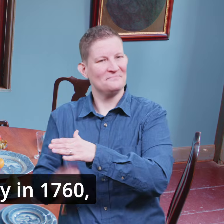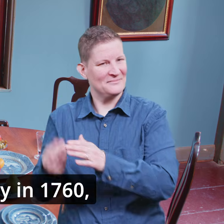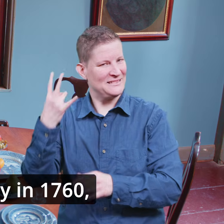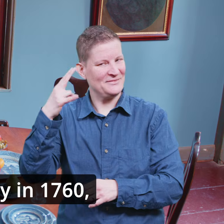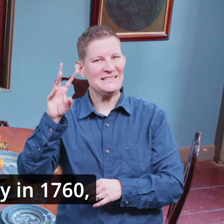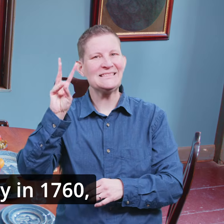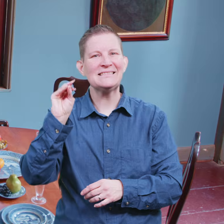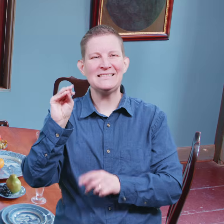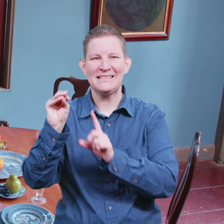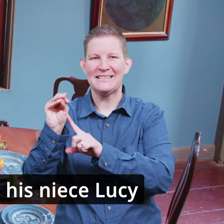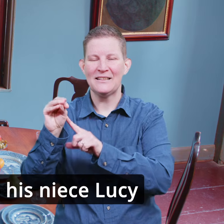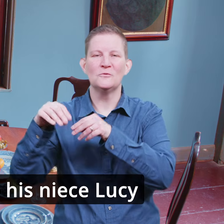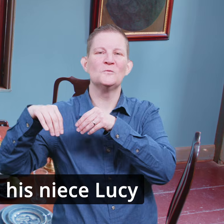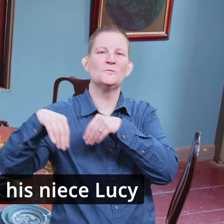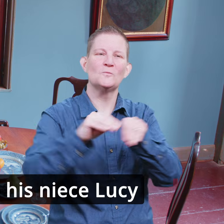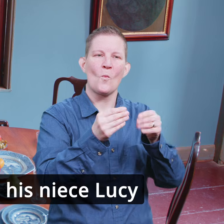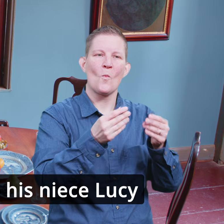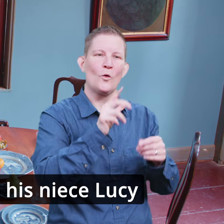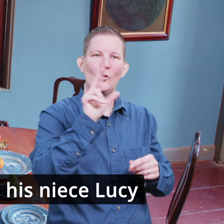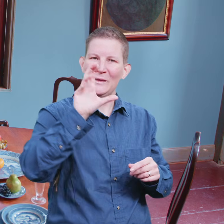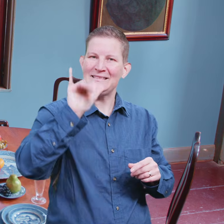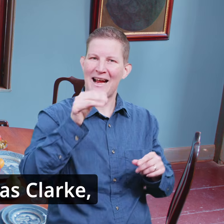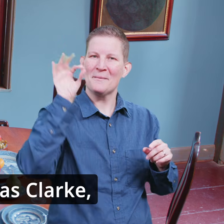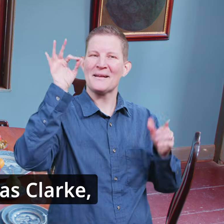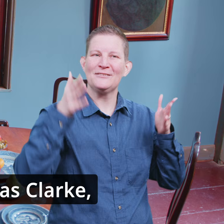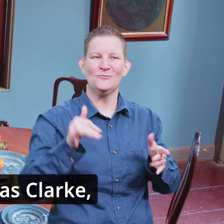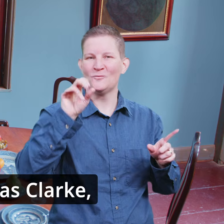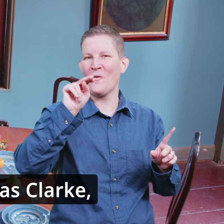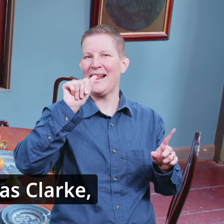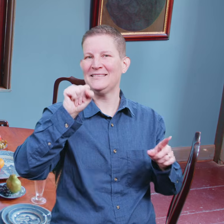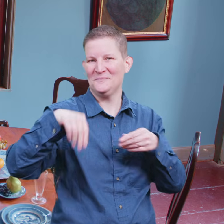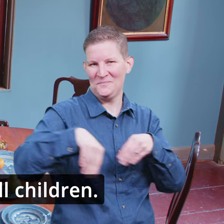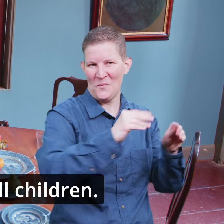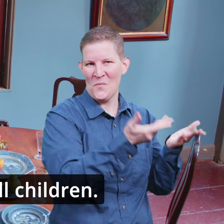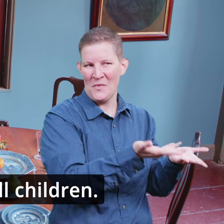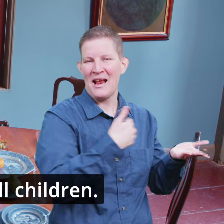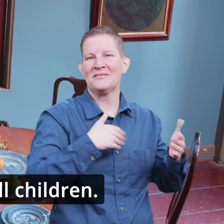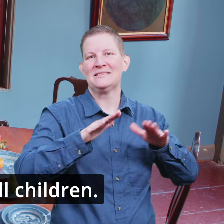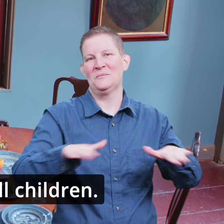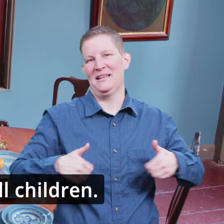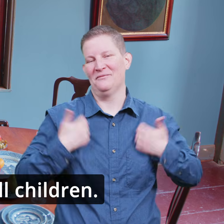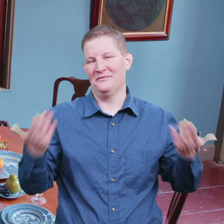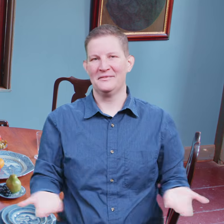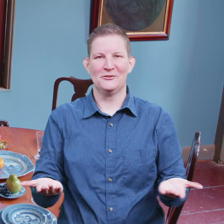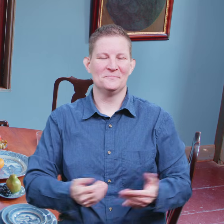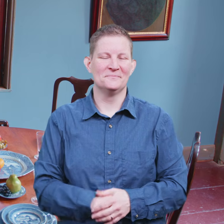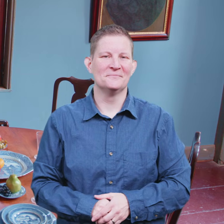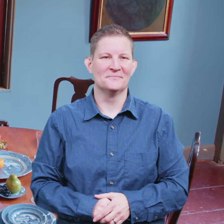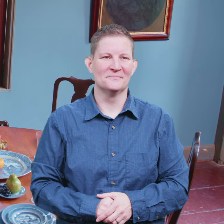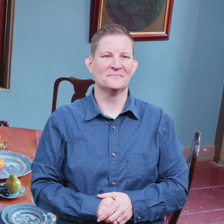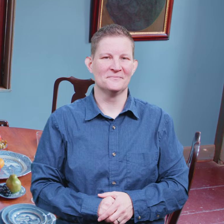in 1760, Thomas sold the house to his niece Lucy and her husband Jonas Clarke, who already had small children.